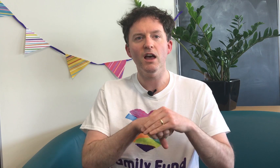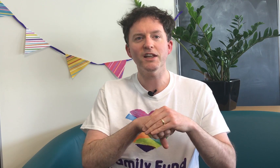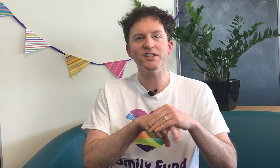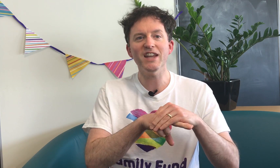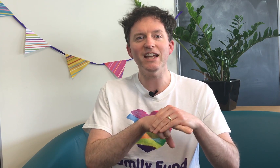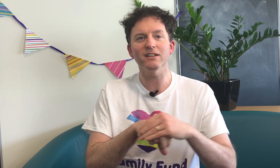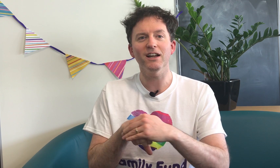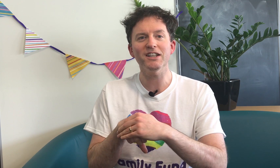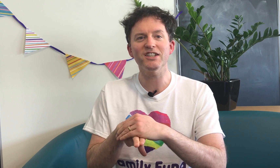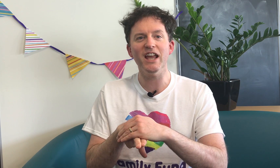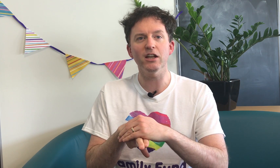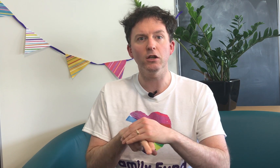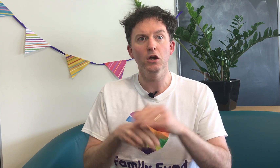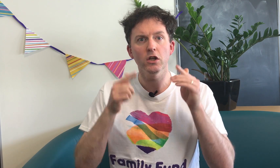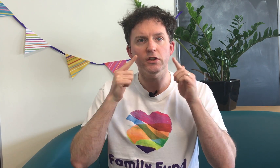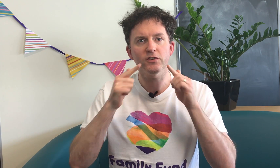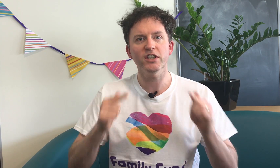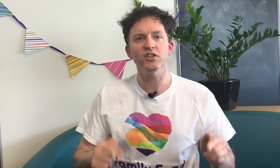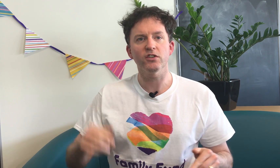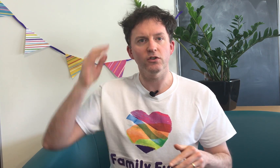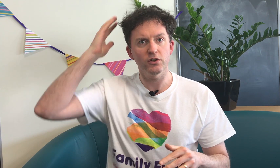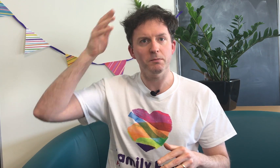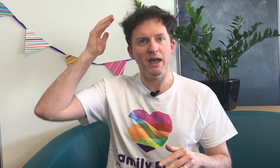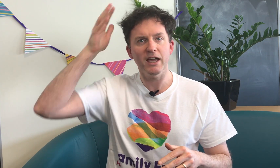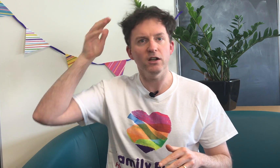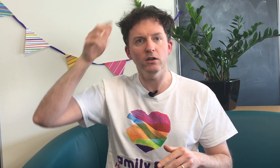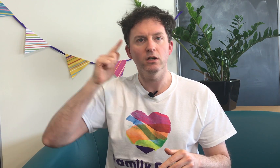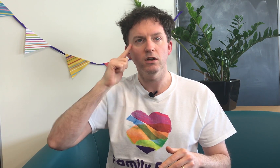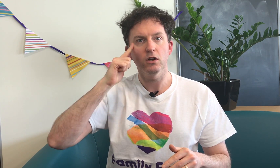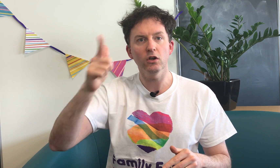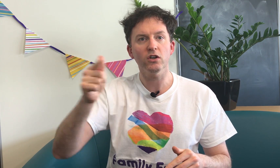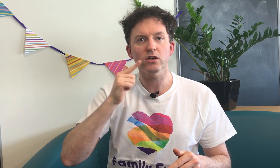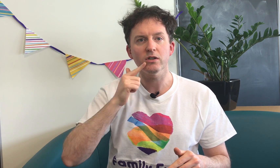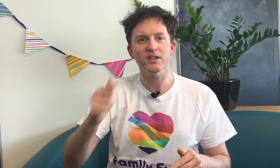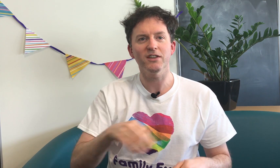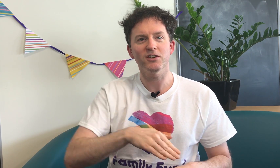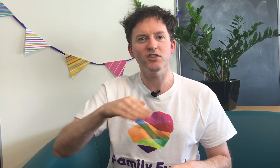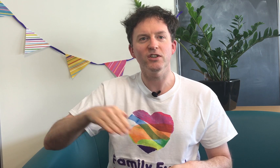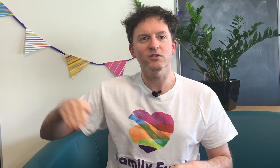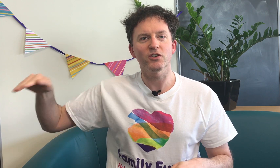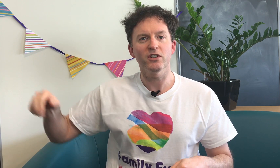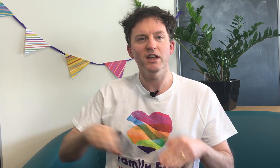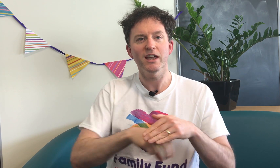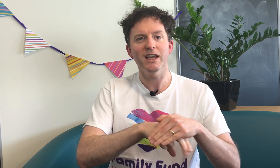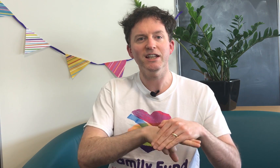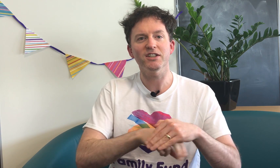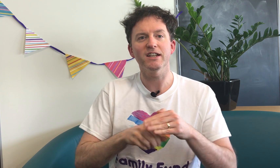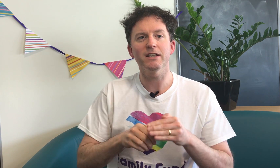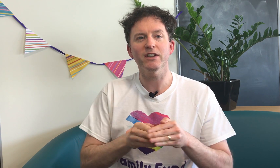A snail, the teacher turns pale. Look, say the children, it's leaving